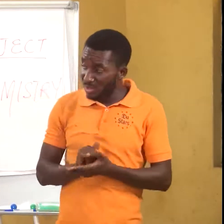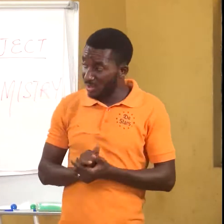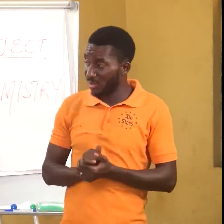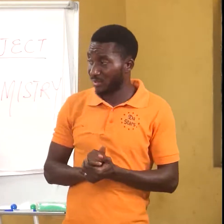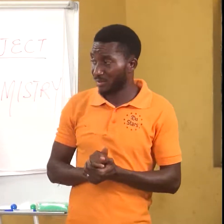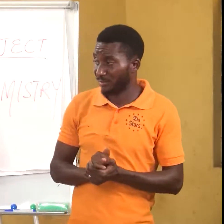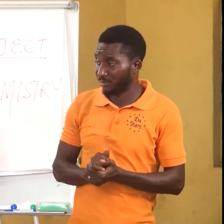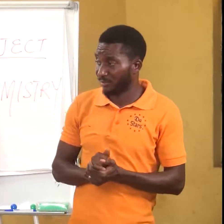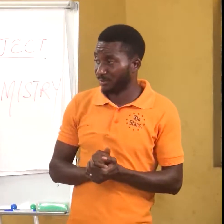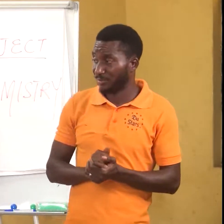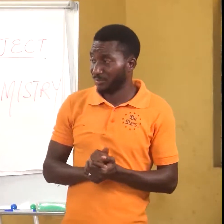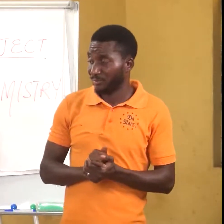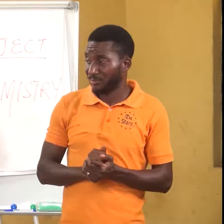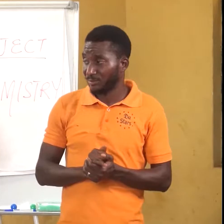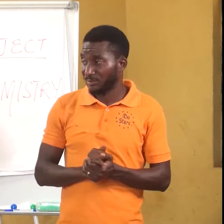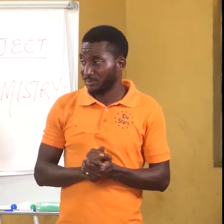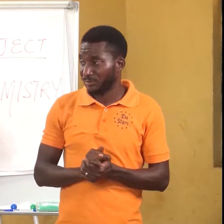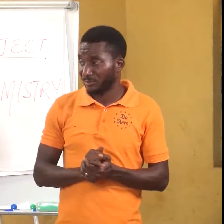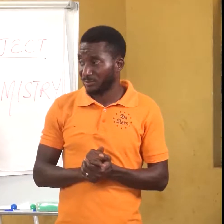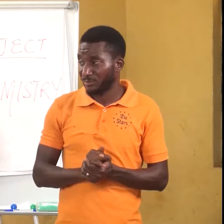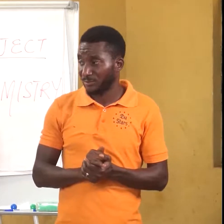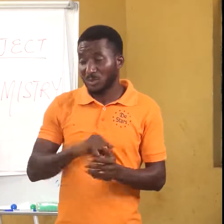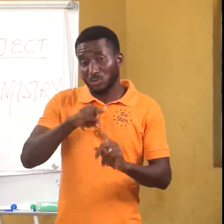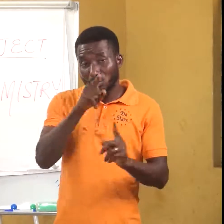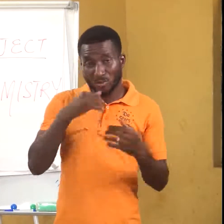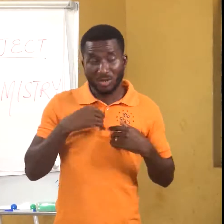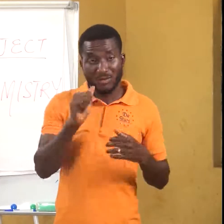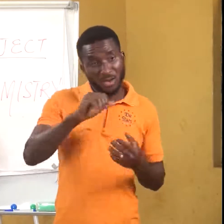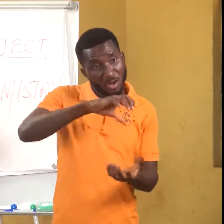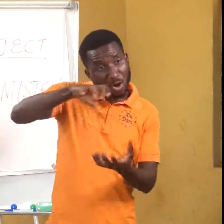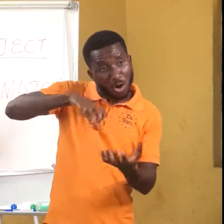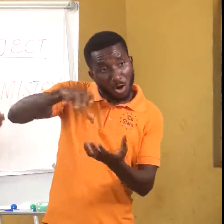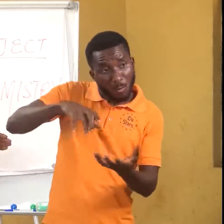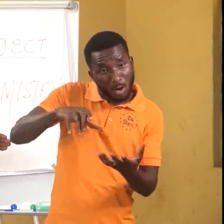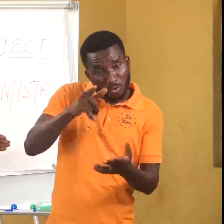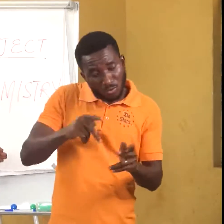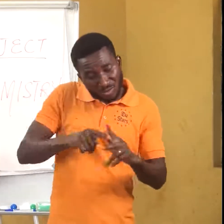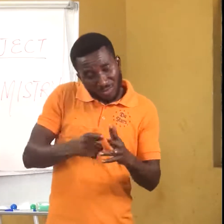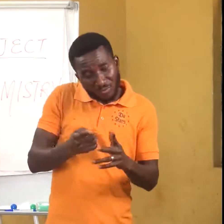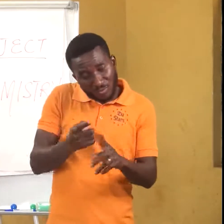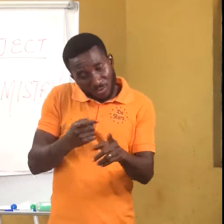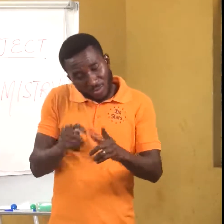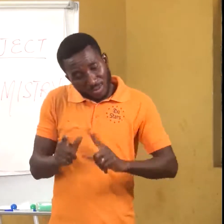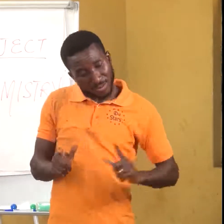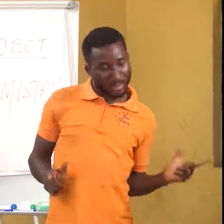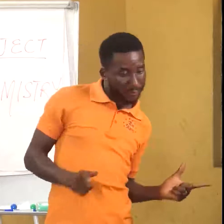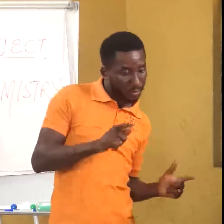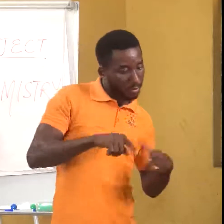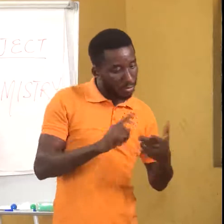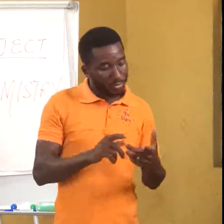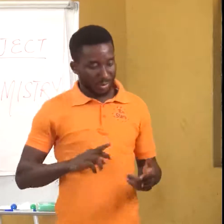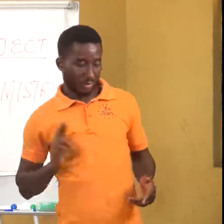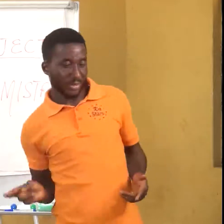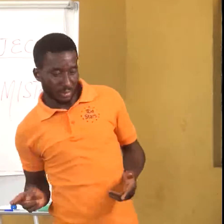is important, I will repeat what he said. When you have a compound that you are naming, you start from the left, you go to the right, you end